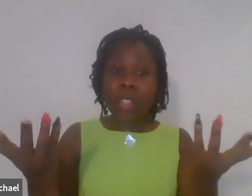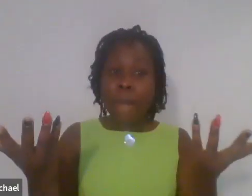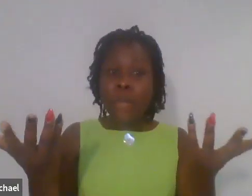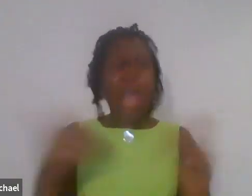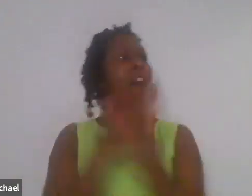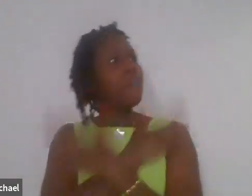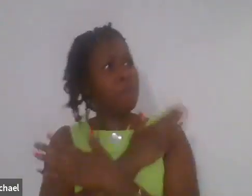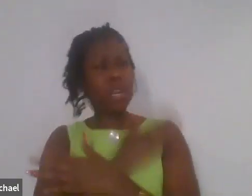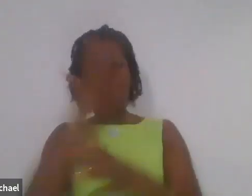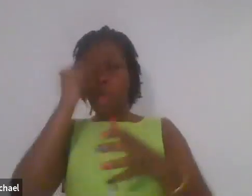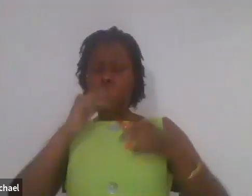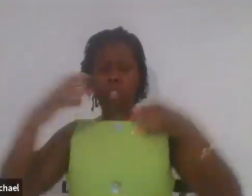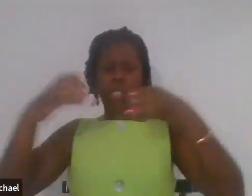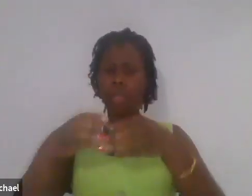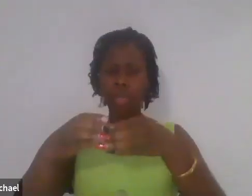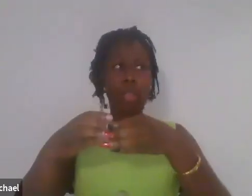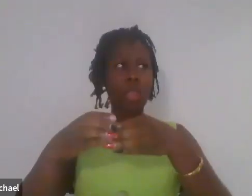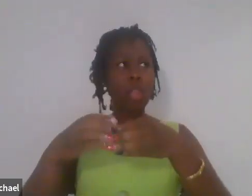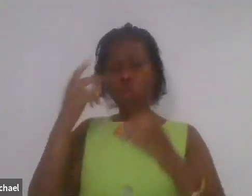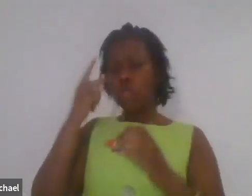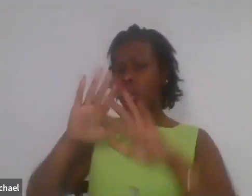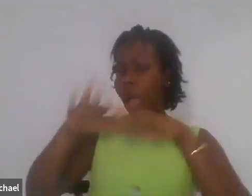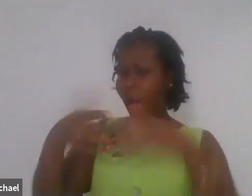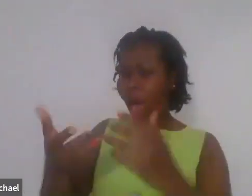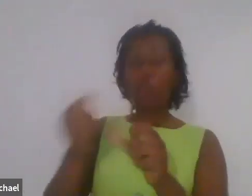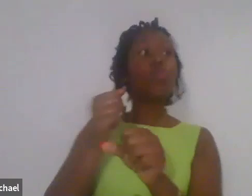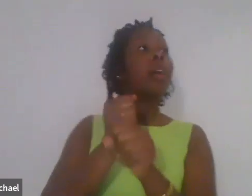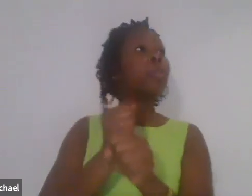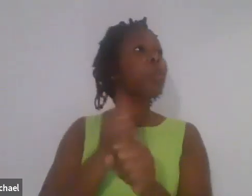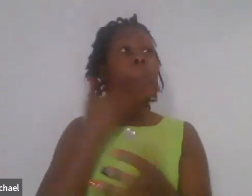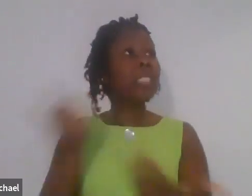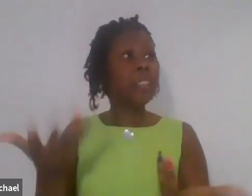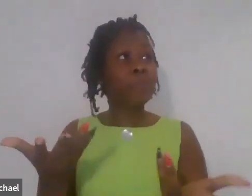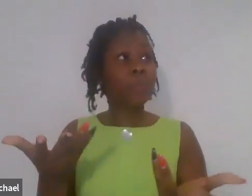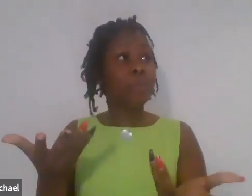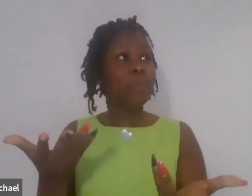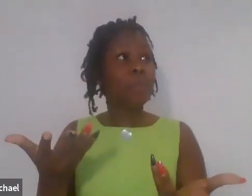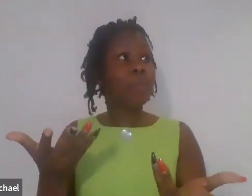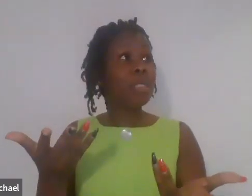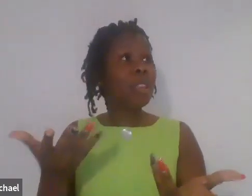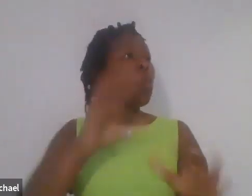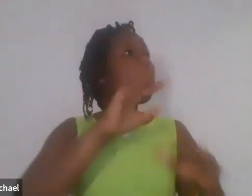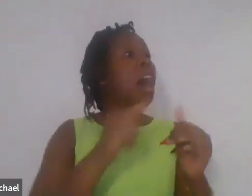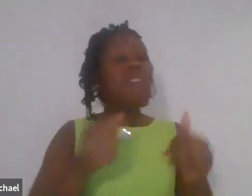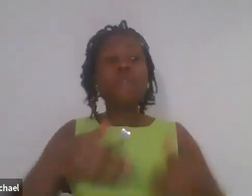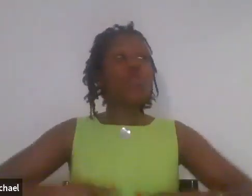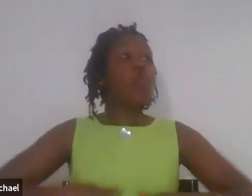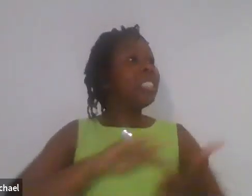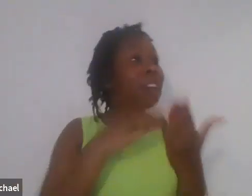laptops. Have a friend, one and You not have friends. me. Why See not how get you together can do and see better. how you can become a better person? We have you at the